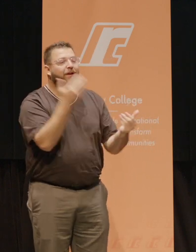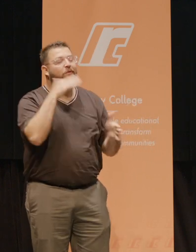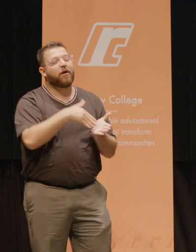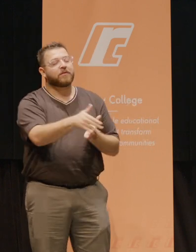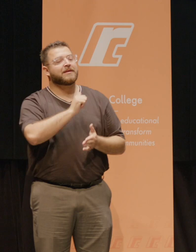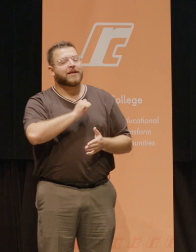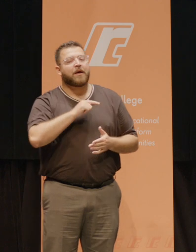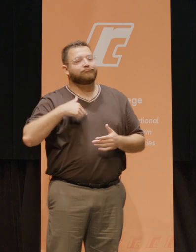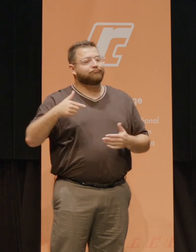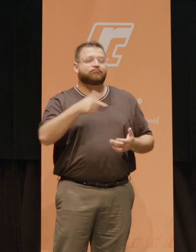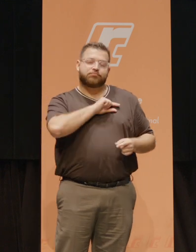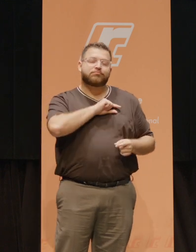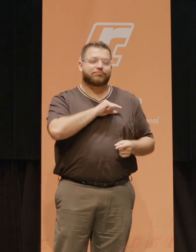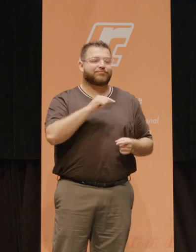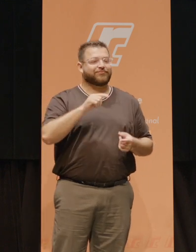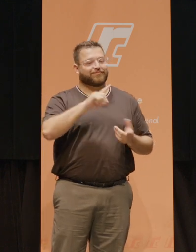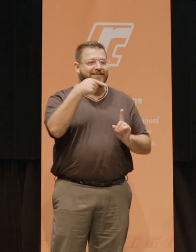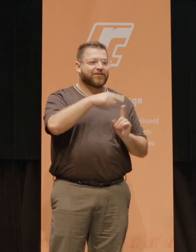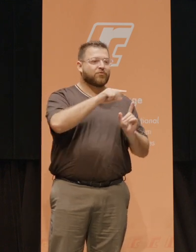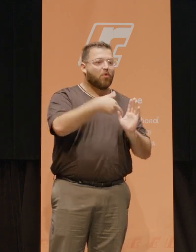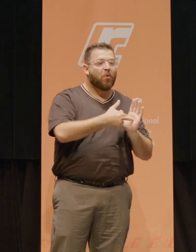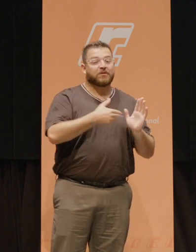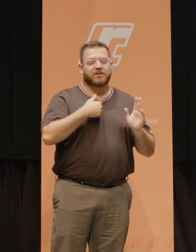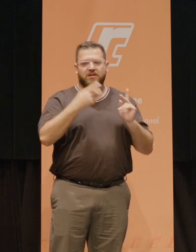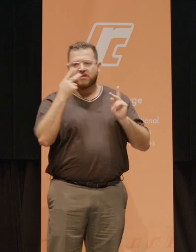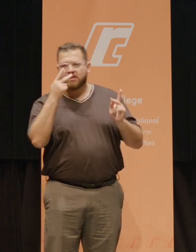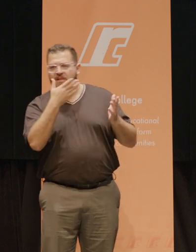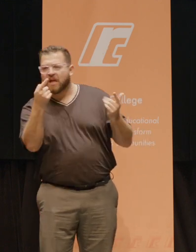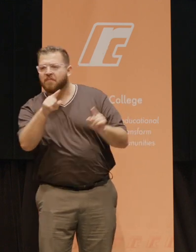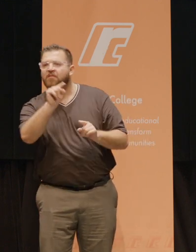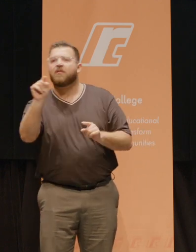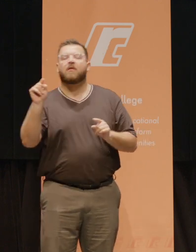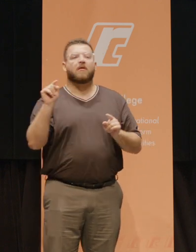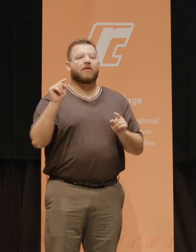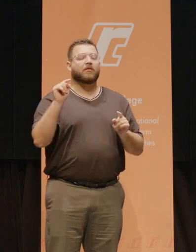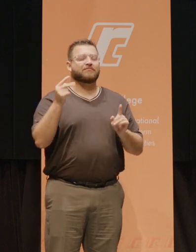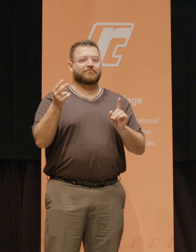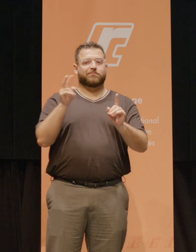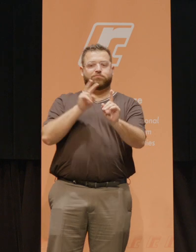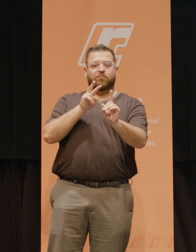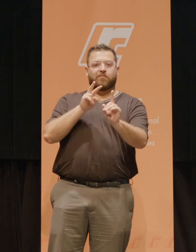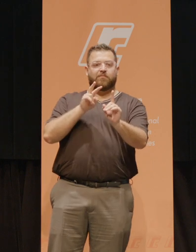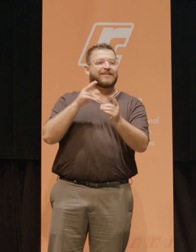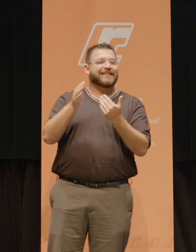been guilty of it, when I've been in certain roles that, you see things and you kind of see them a certain way, and it's really easy to get negative. So